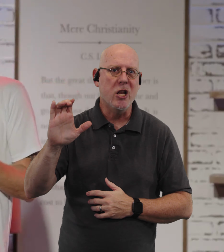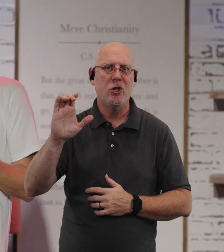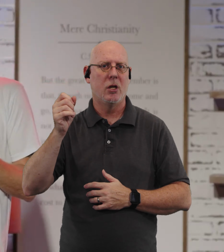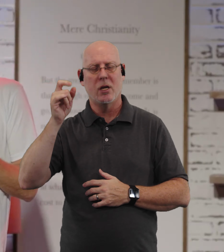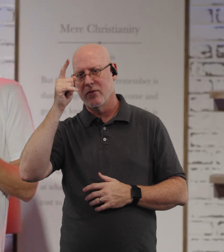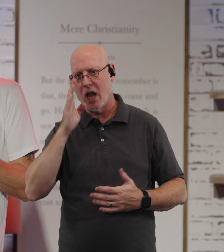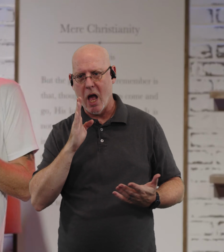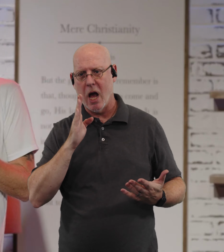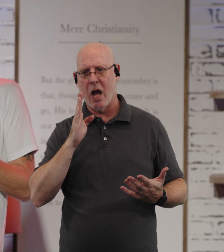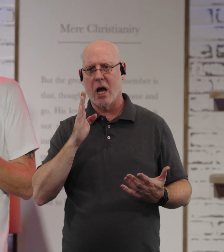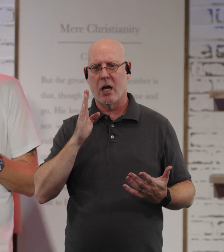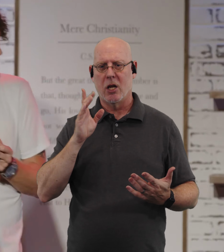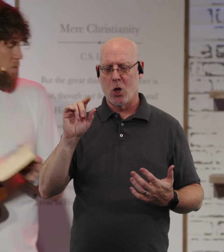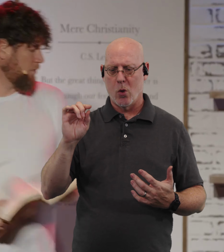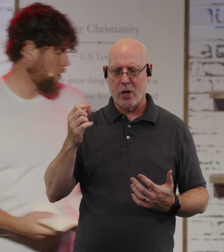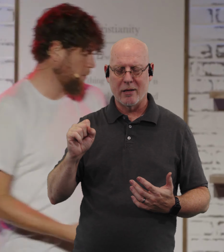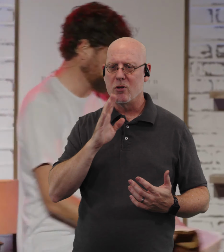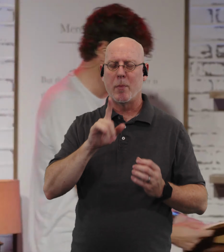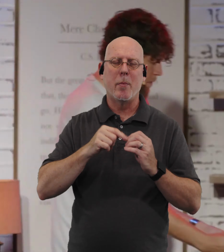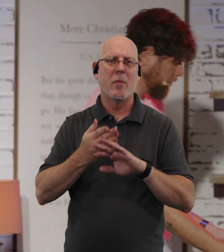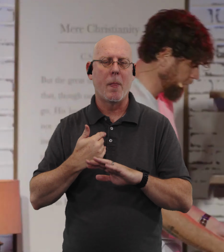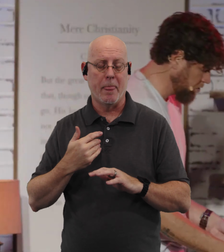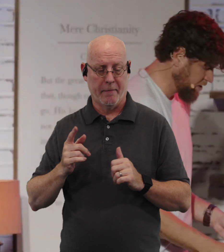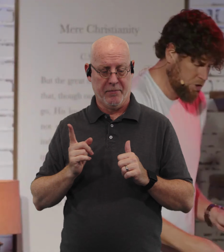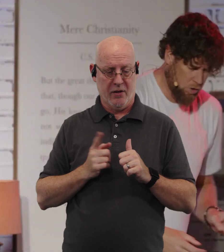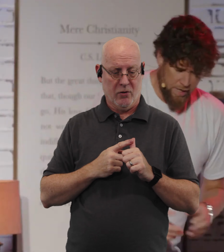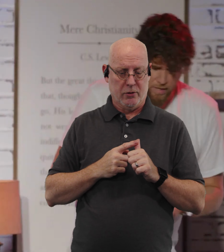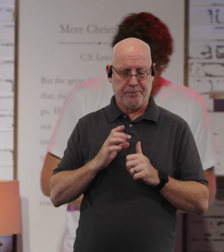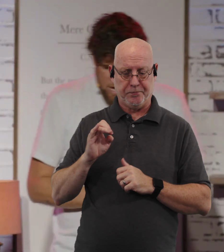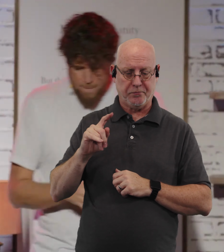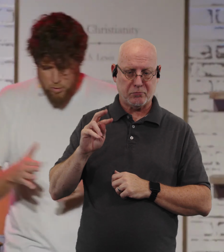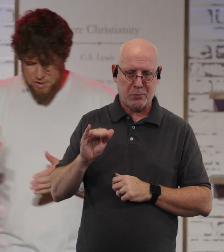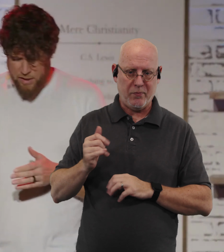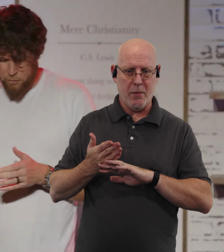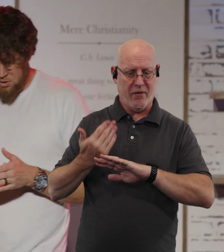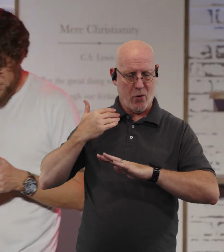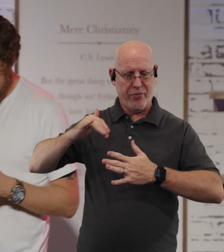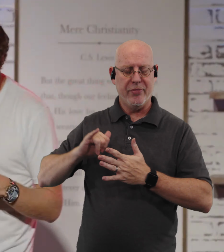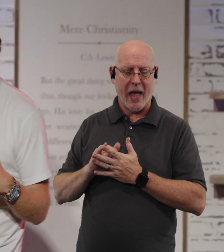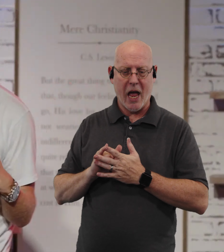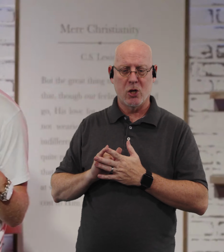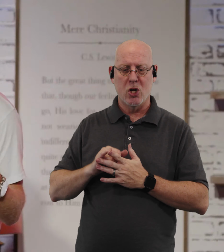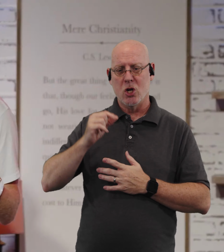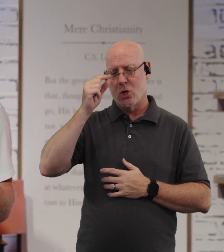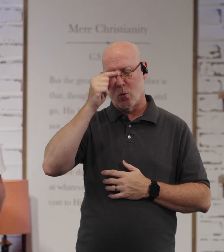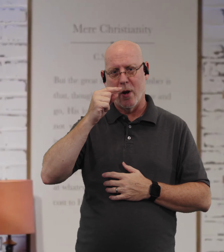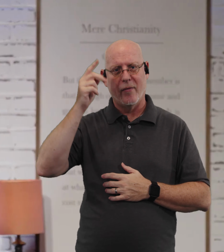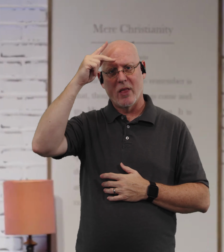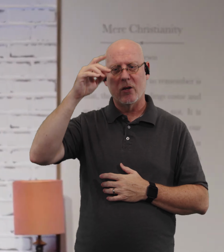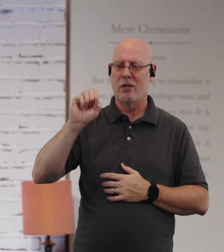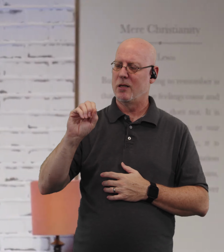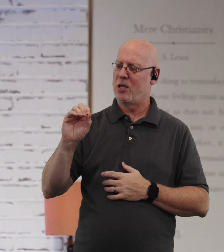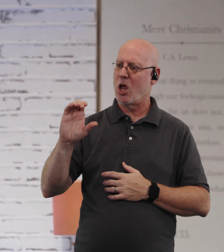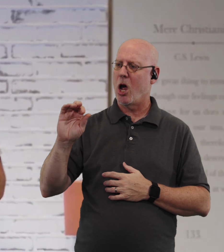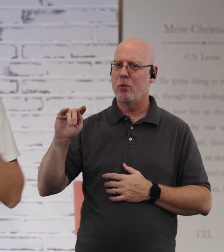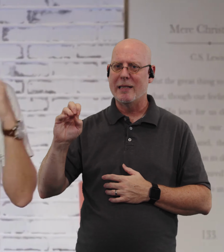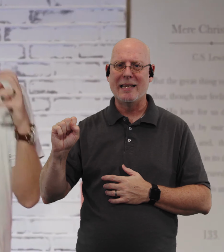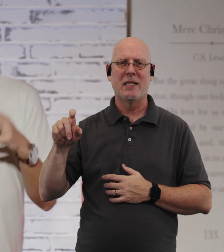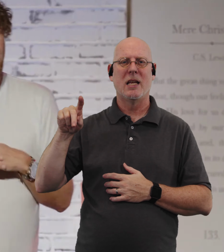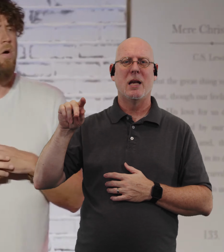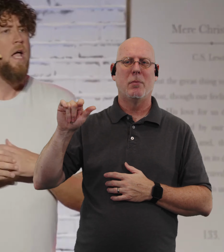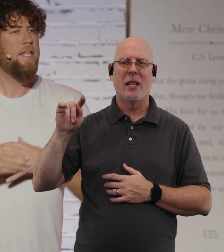rendering? The logos, we've talked about this before, but in the first century and preceding the first century, the Greek philosophers like Socrates and